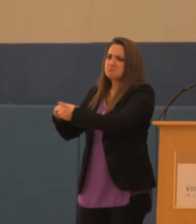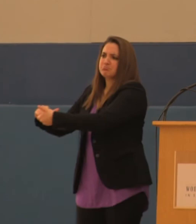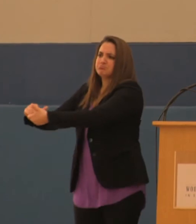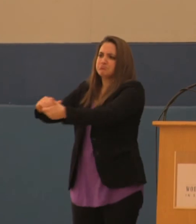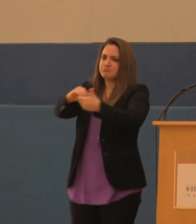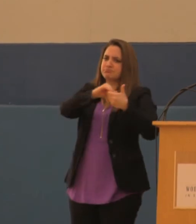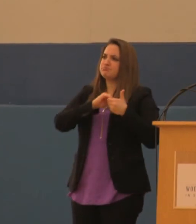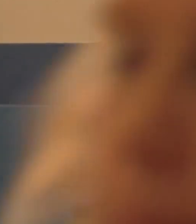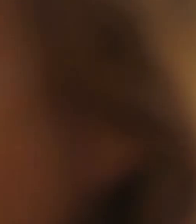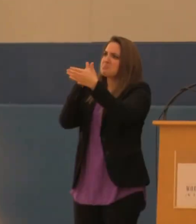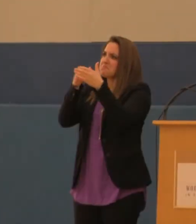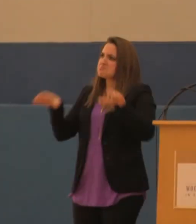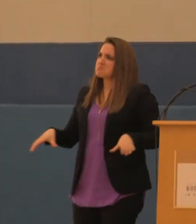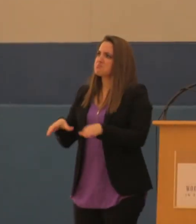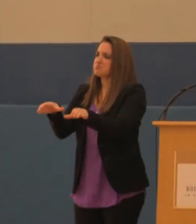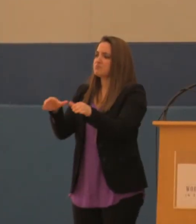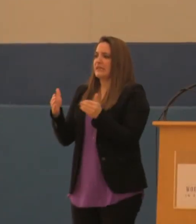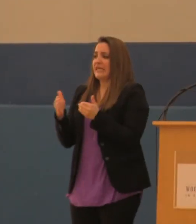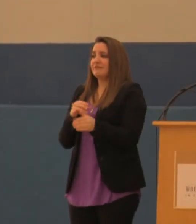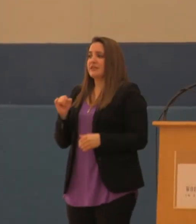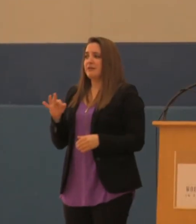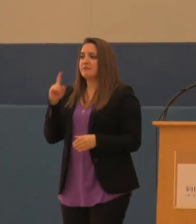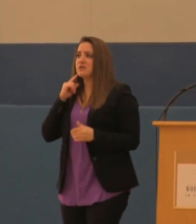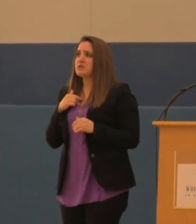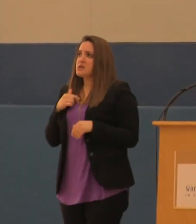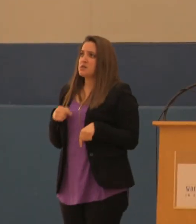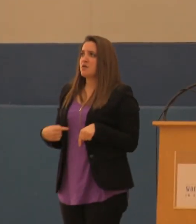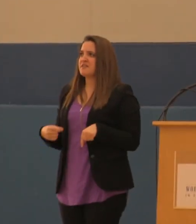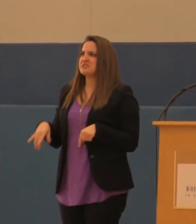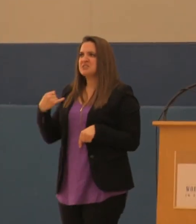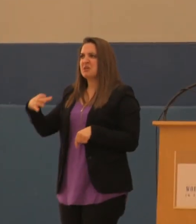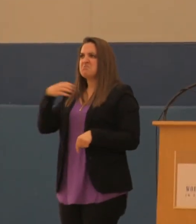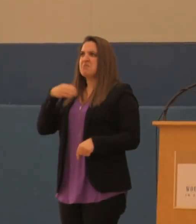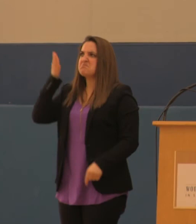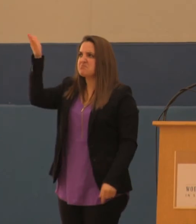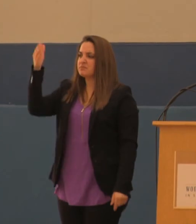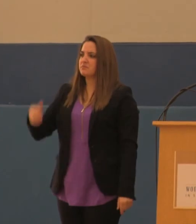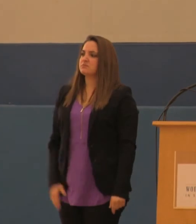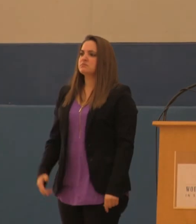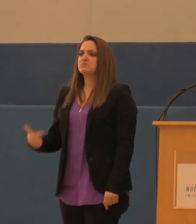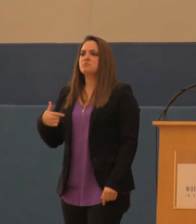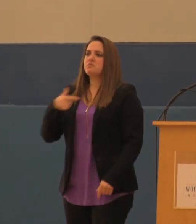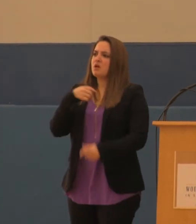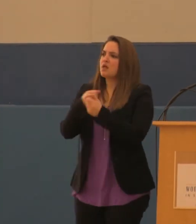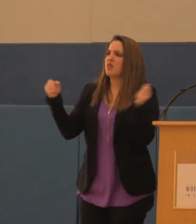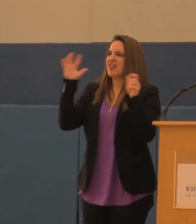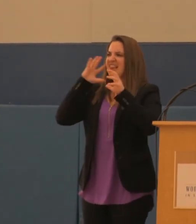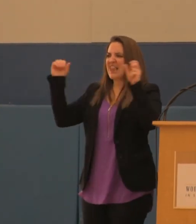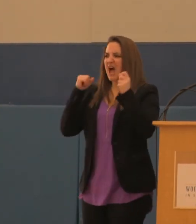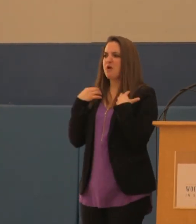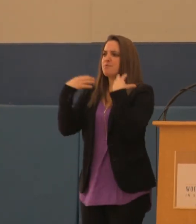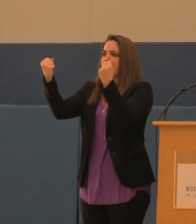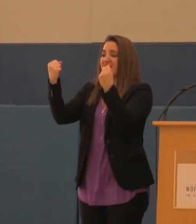and to speak our minds, even if our voices tremble. We are speaking out loudly and bravely against the things that threaten